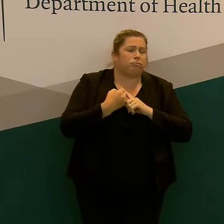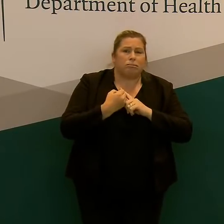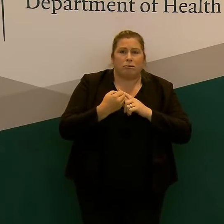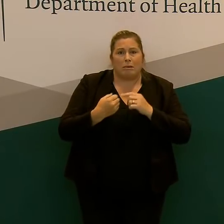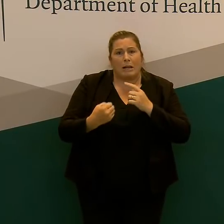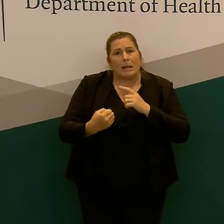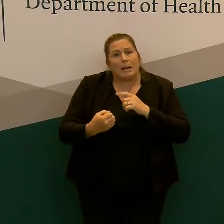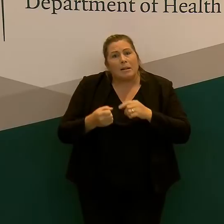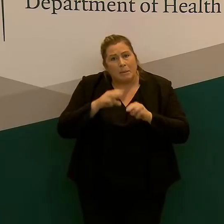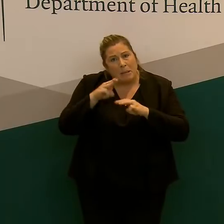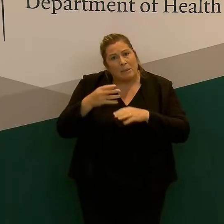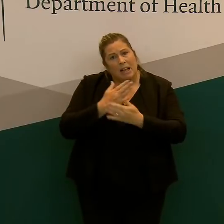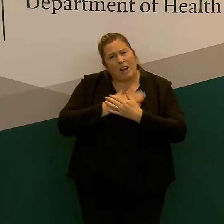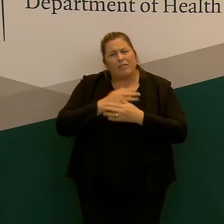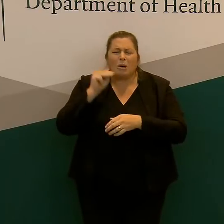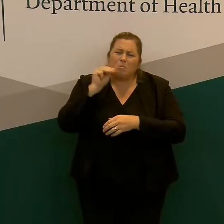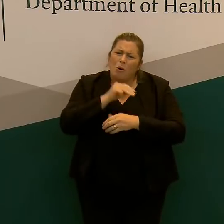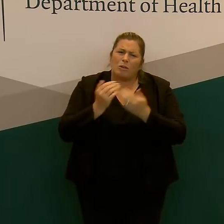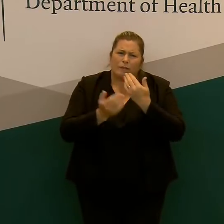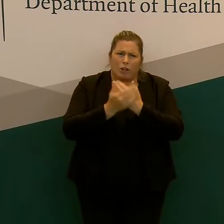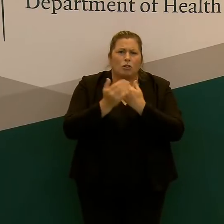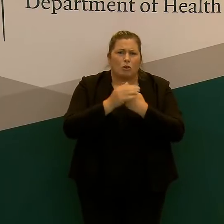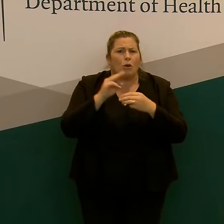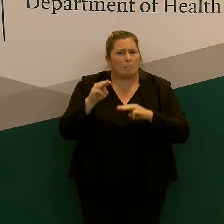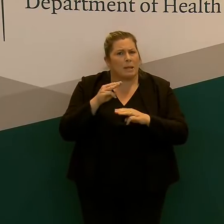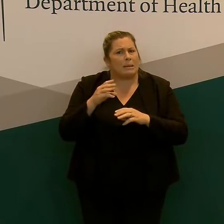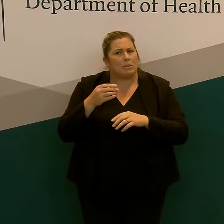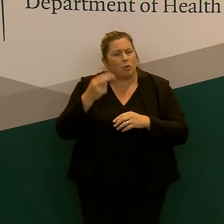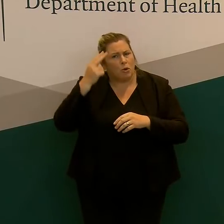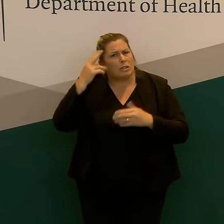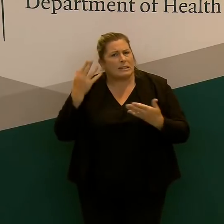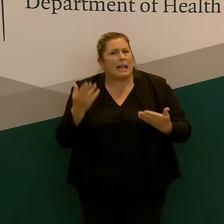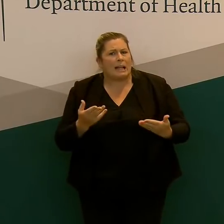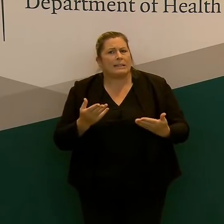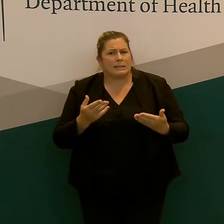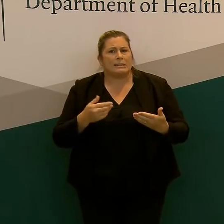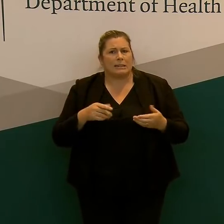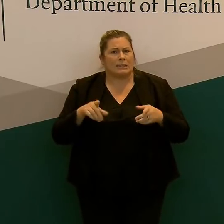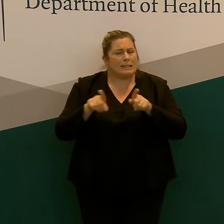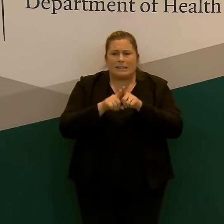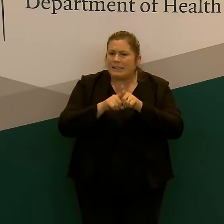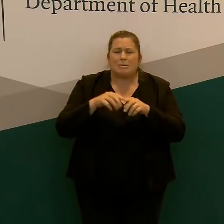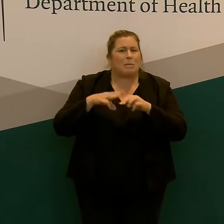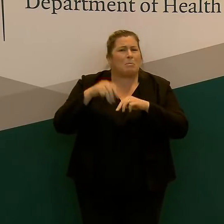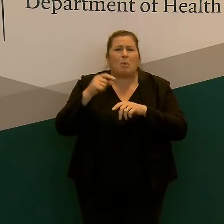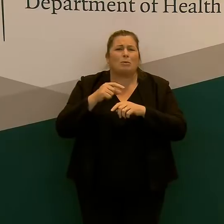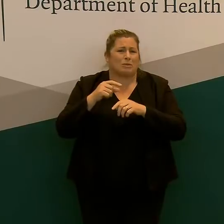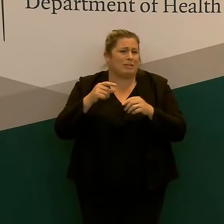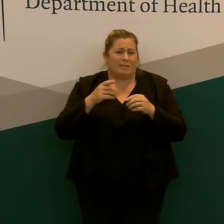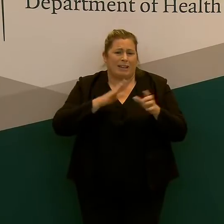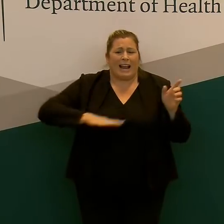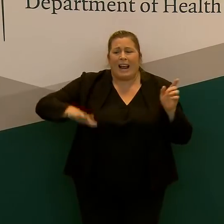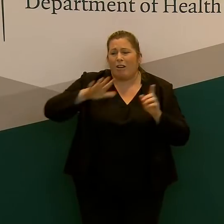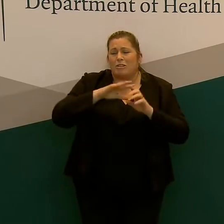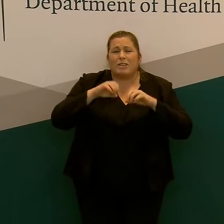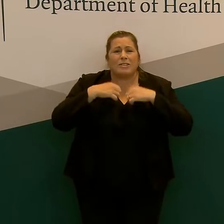that you love. And that's important for young people to, as they do in so many parts of society,